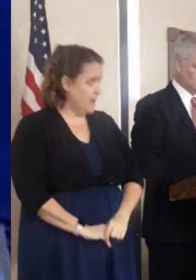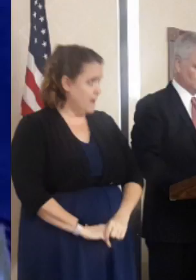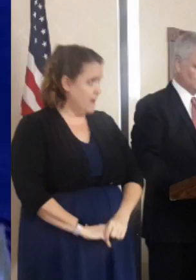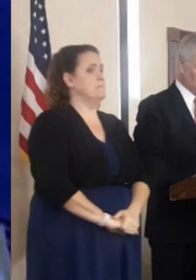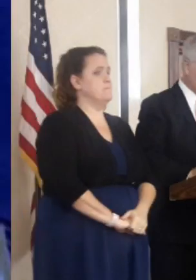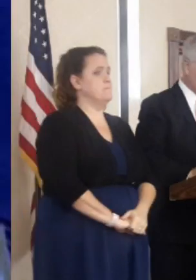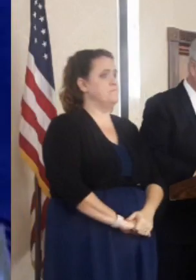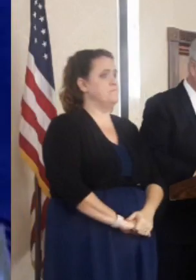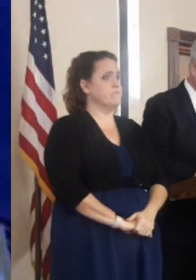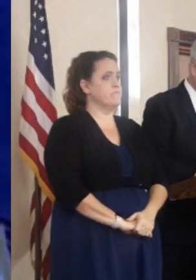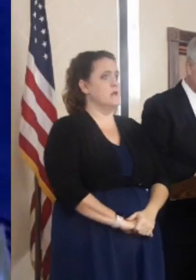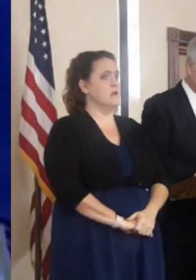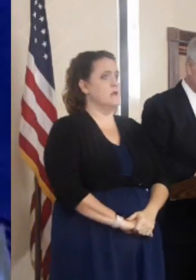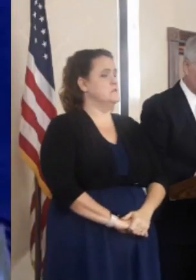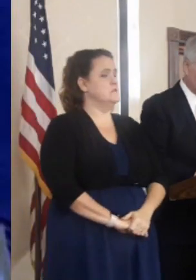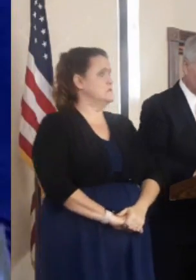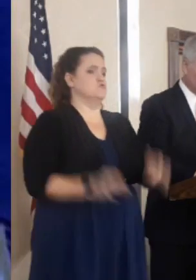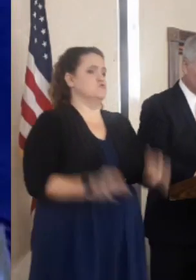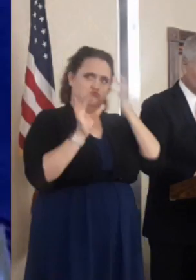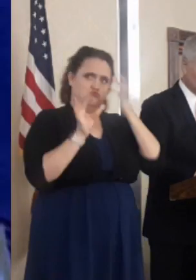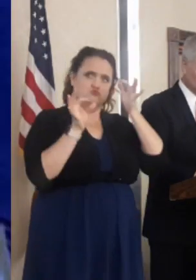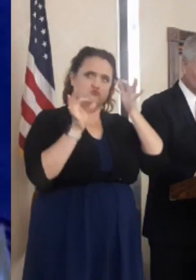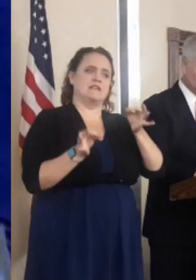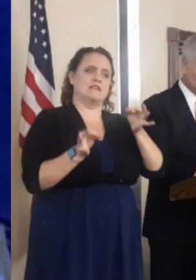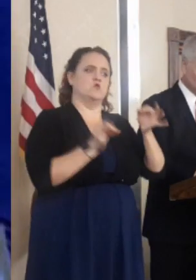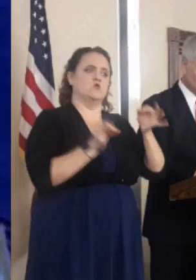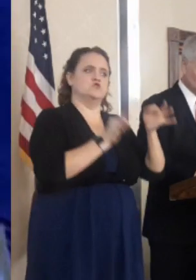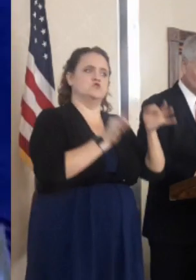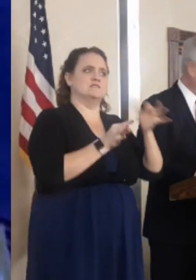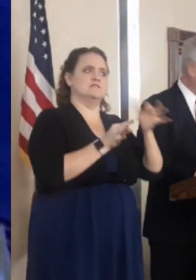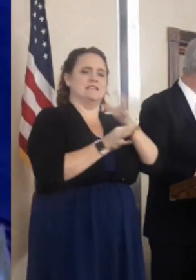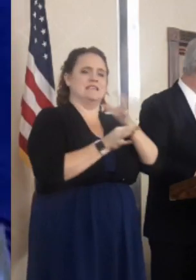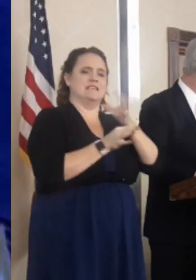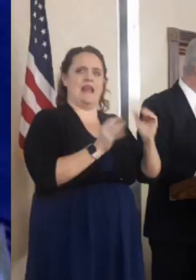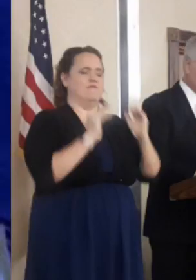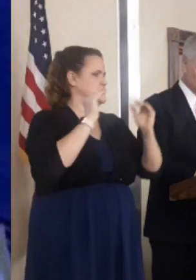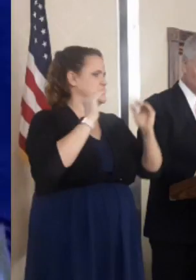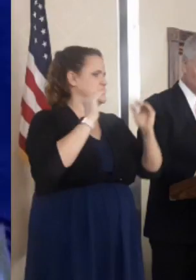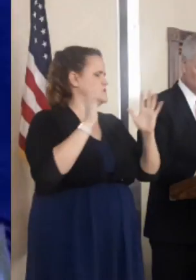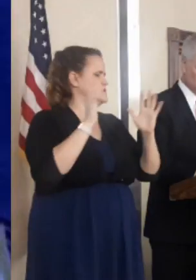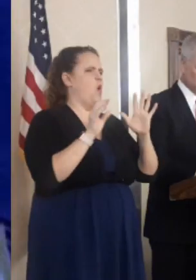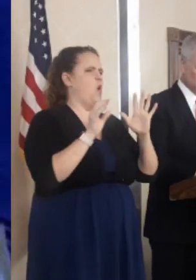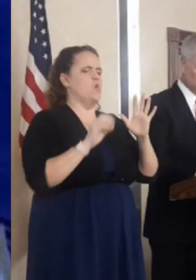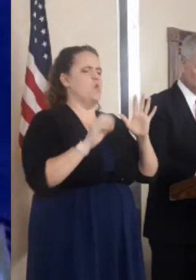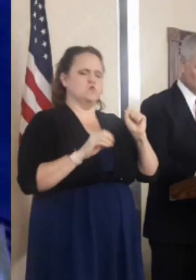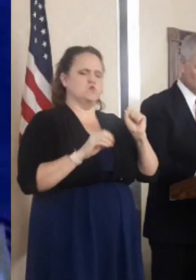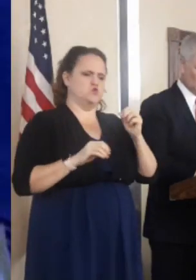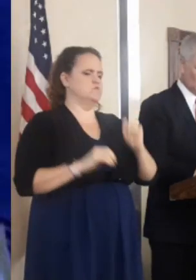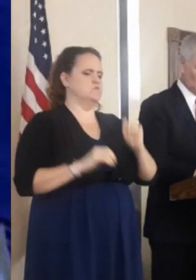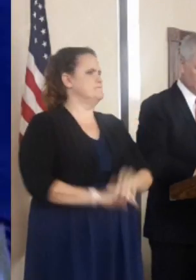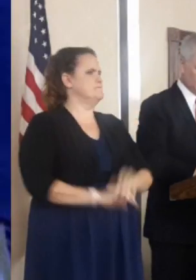So, resolutions and advancement. Oh, shoot.